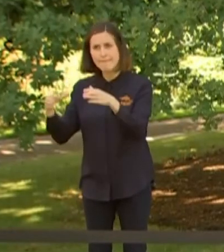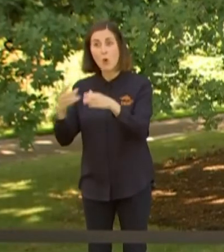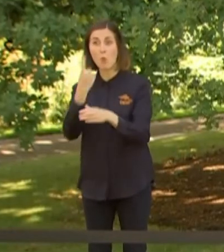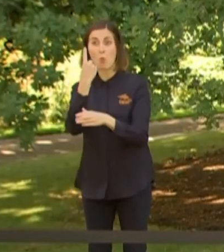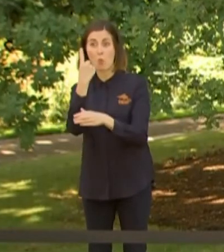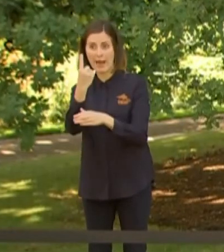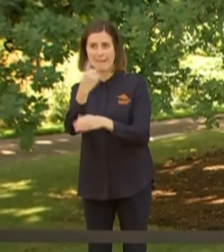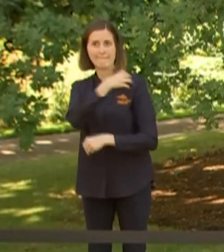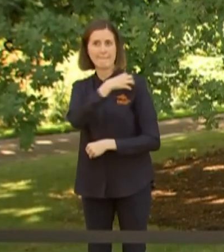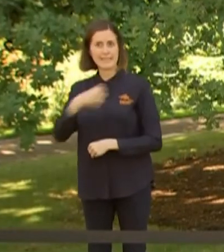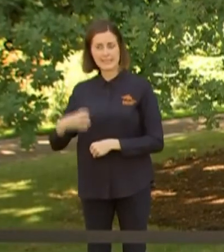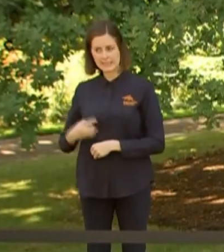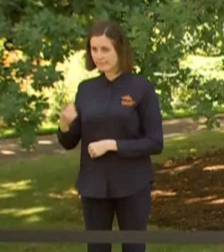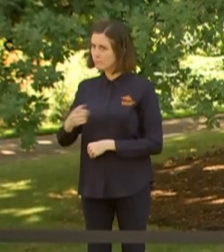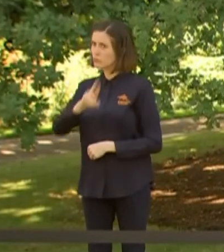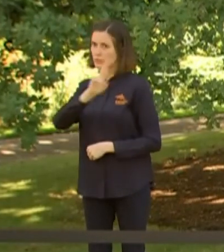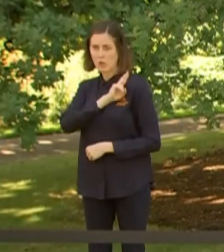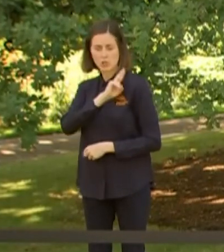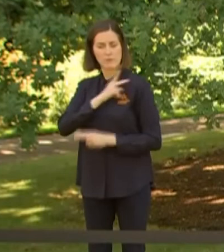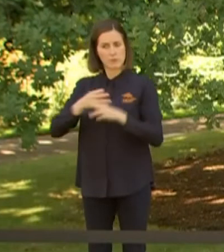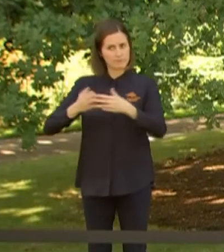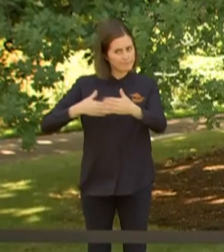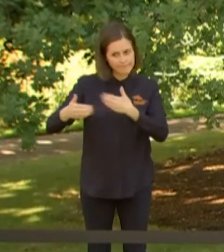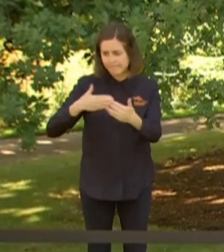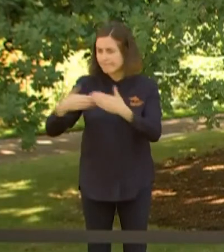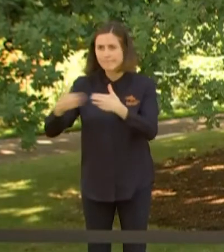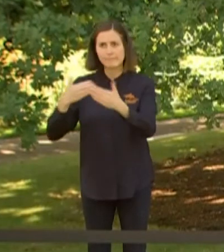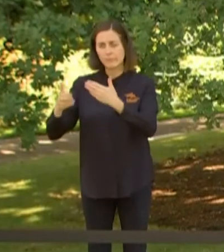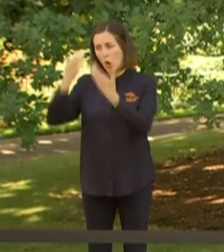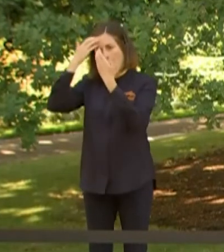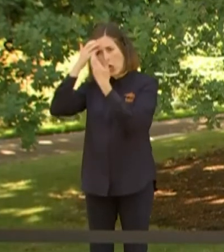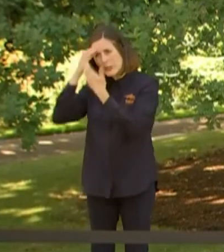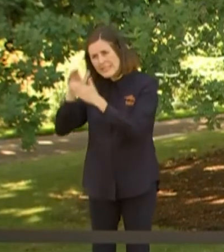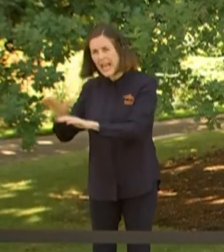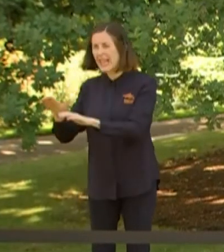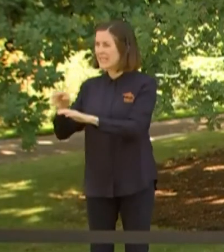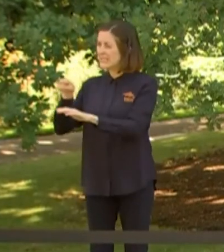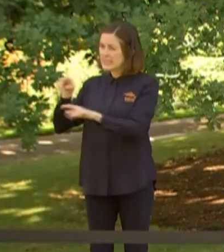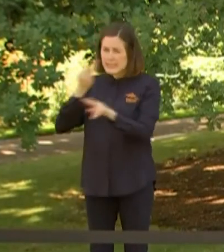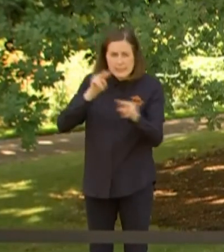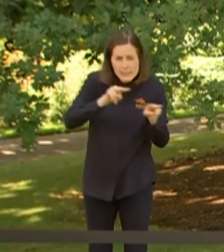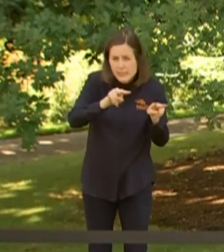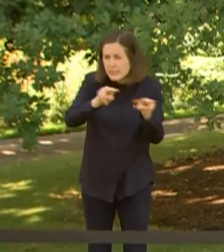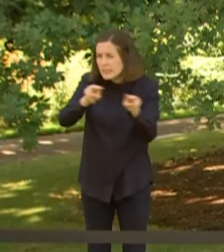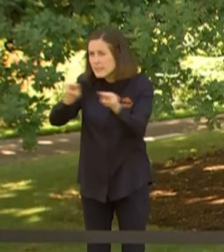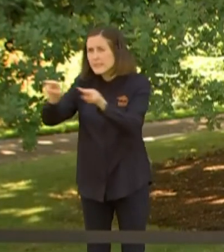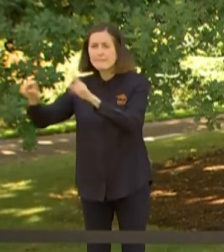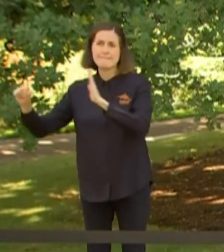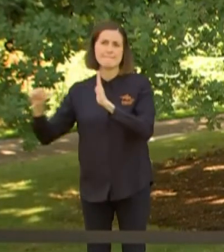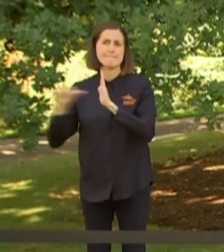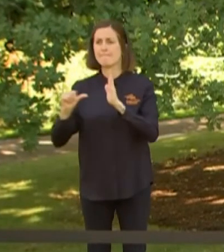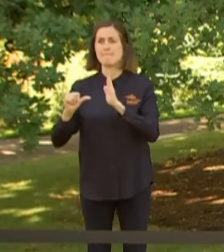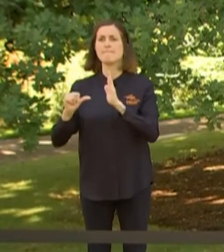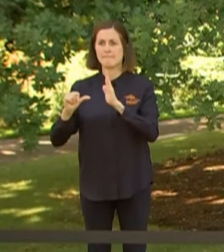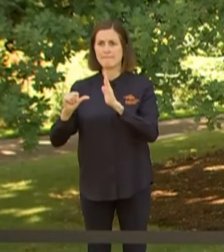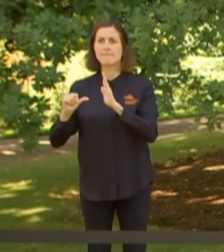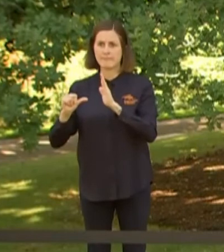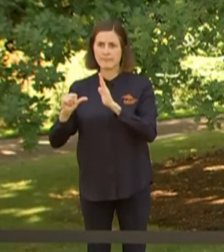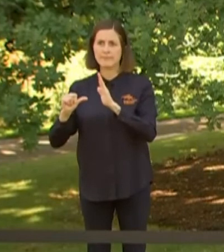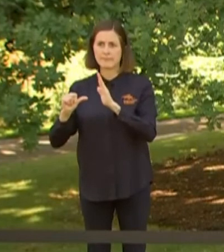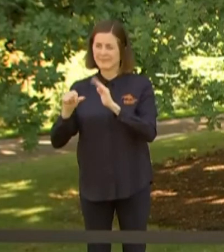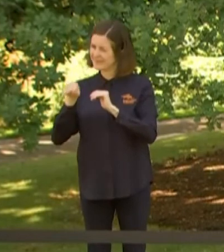responsible for this whole program, end to end. Every element of this program will sit within the